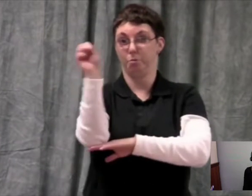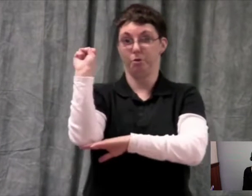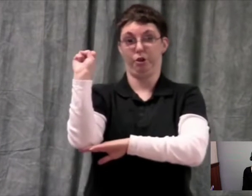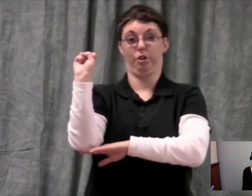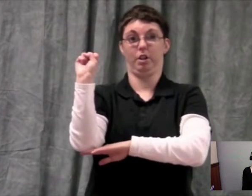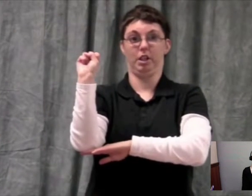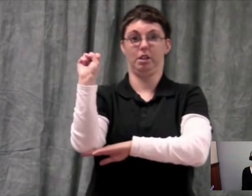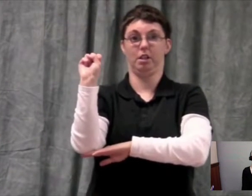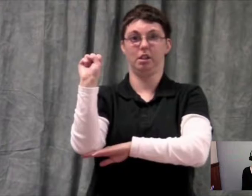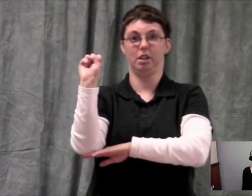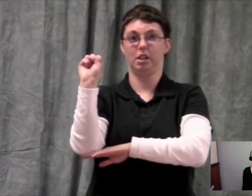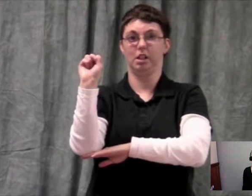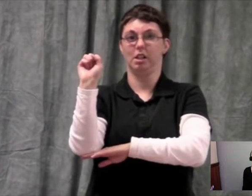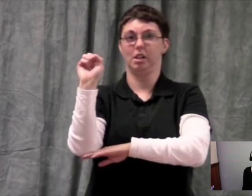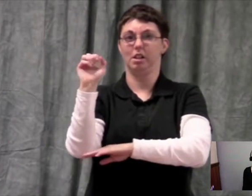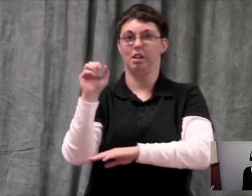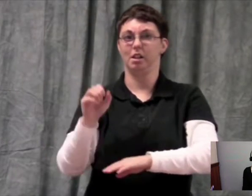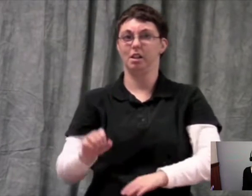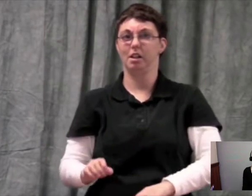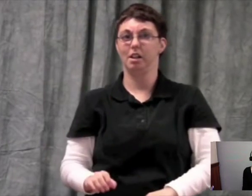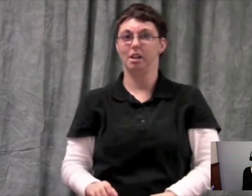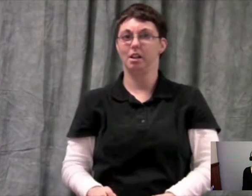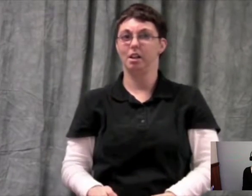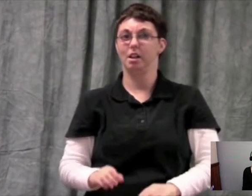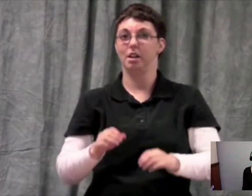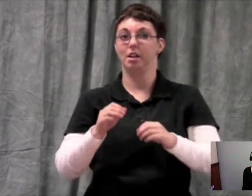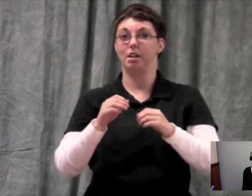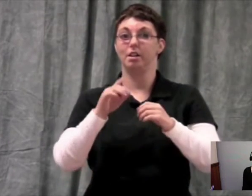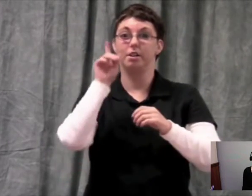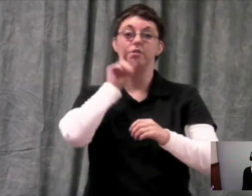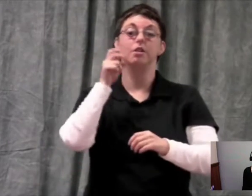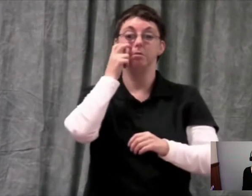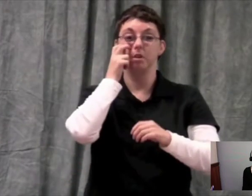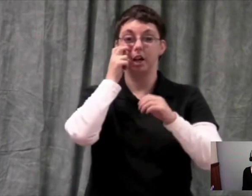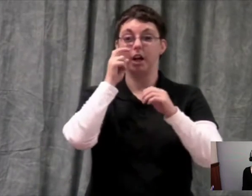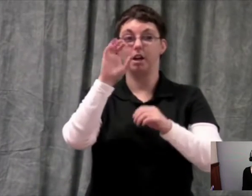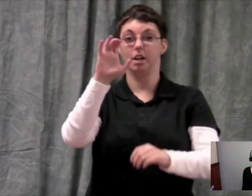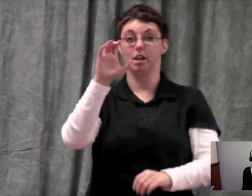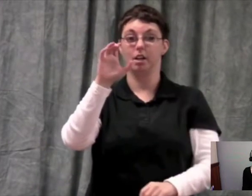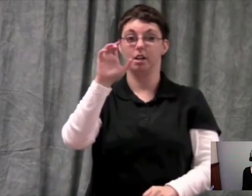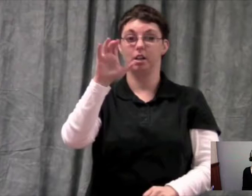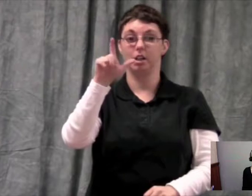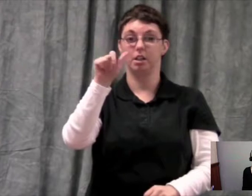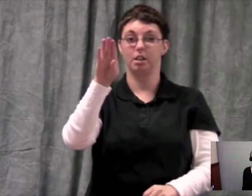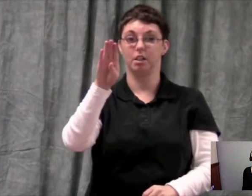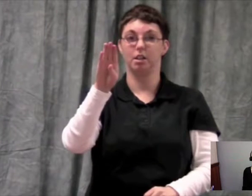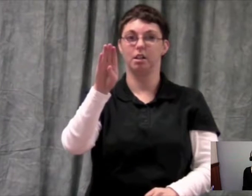organizations being developed. It was a deaf-blind club, was being developed during